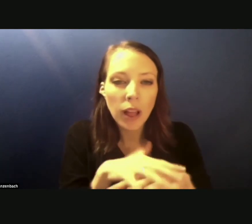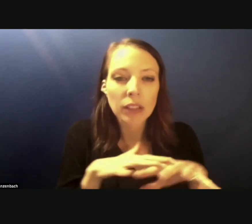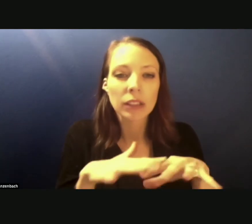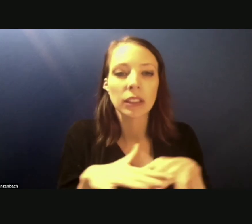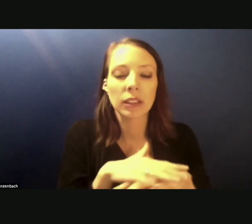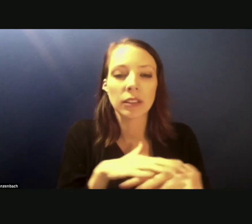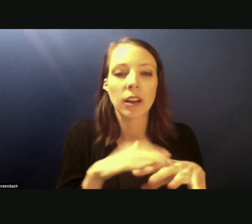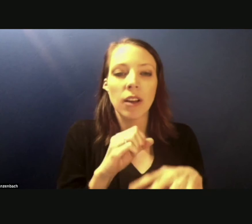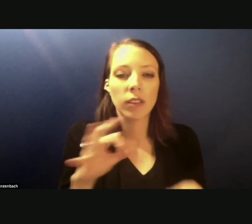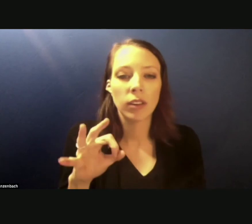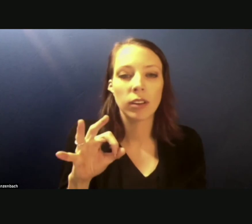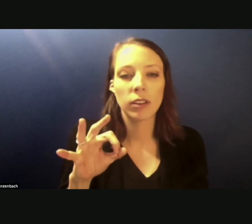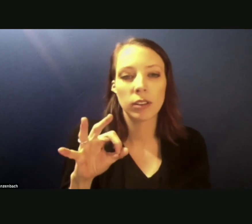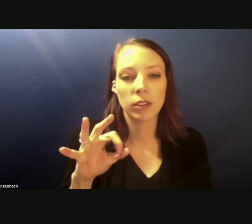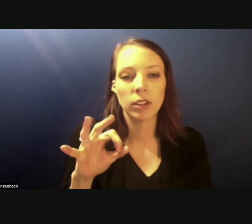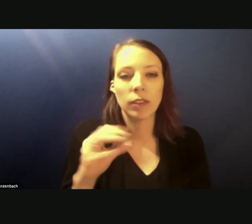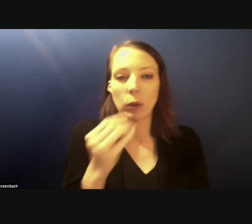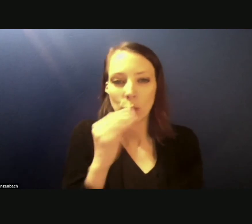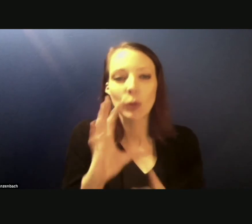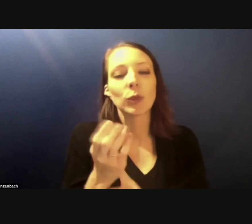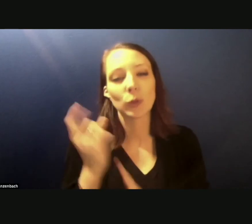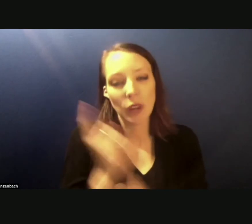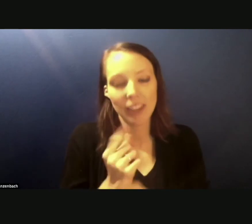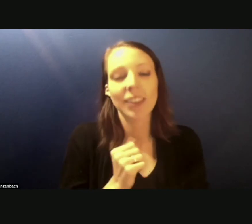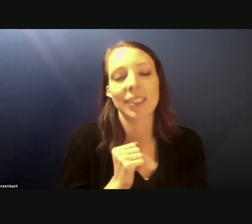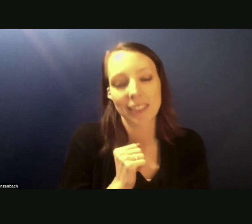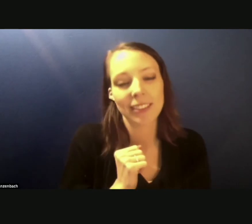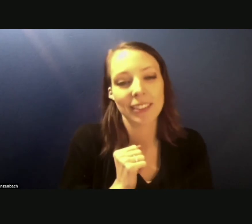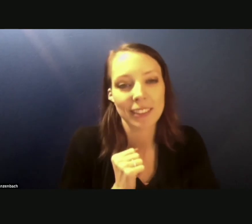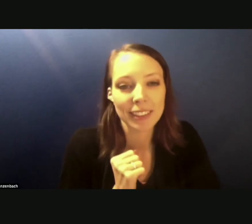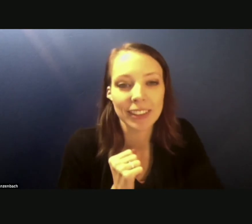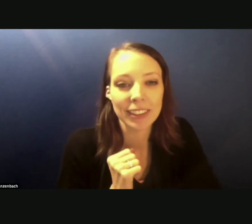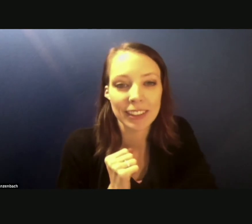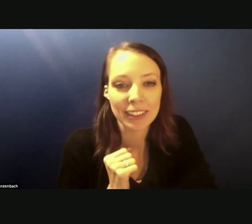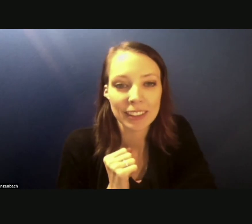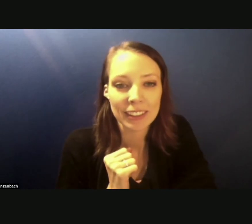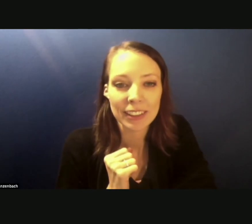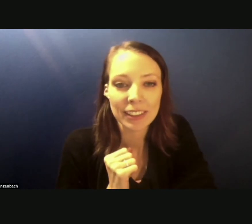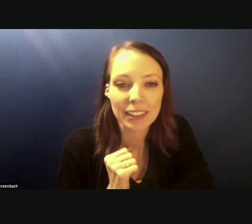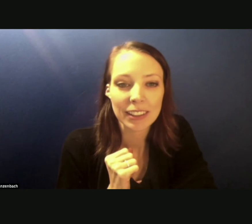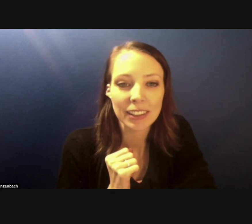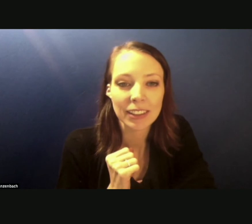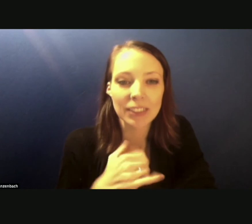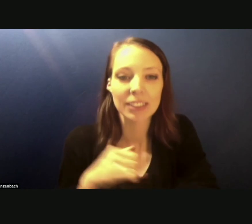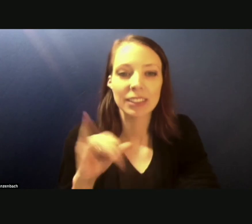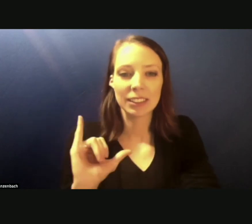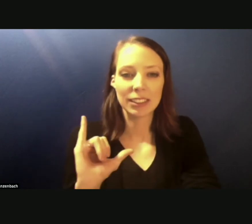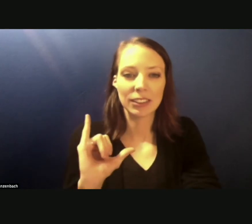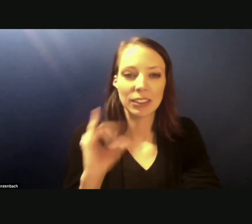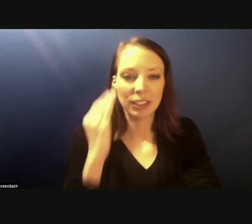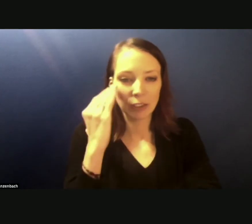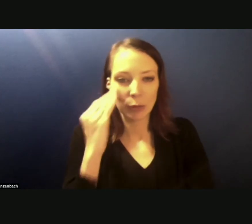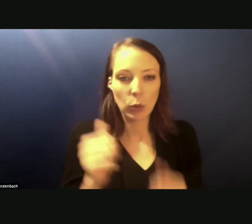the blend of our food cultures, together. So there's still things that we're kind of familiar